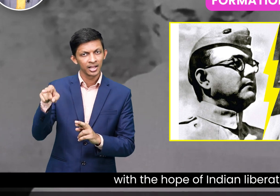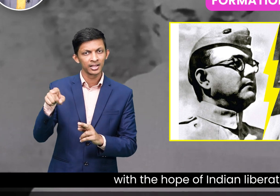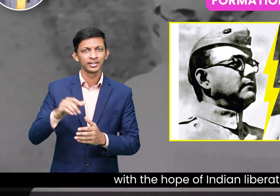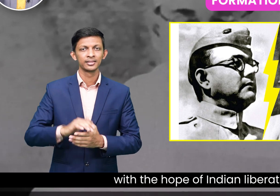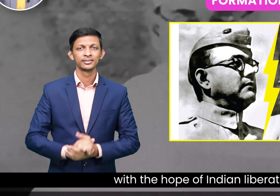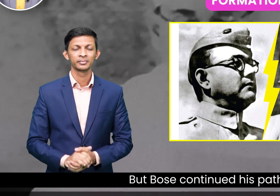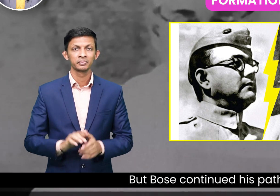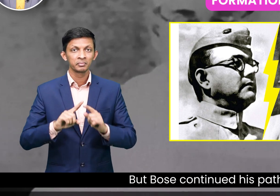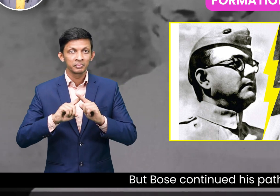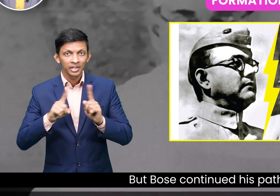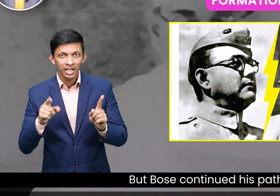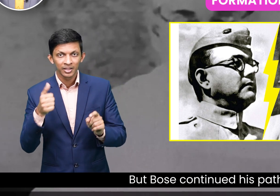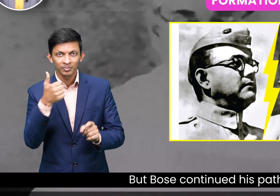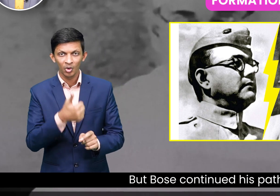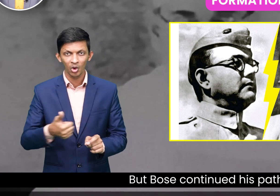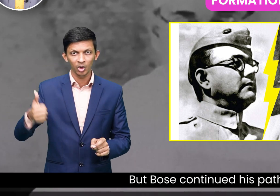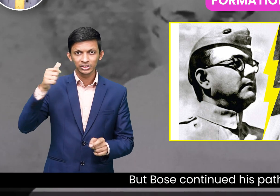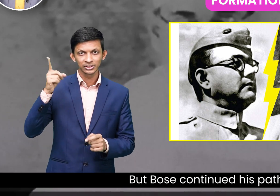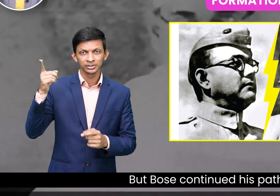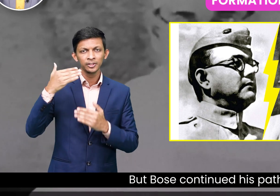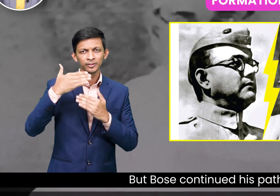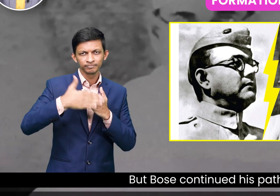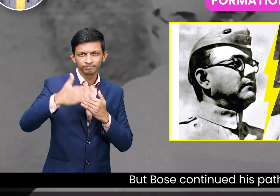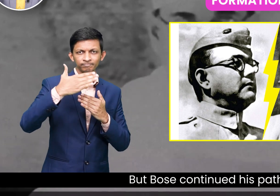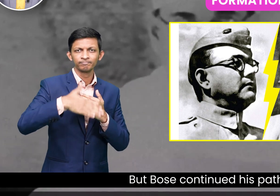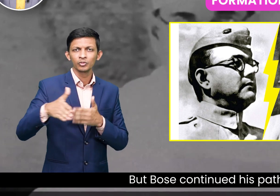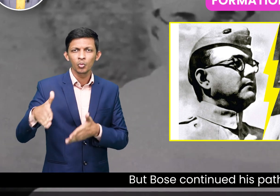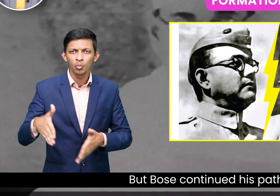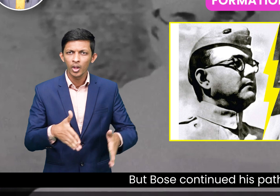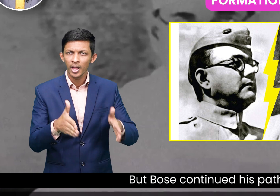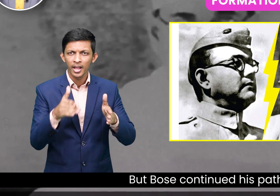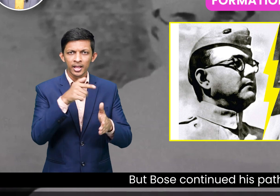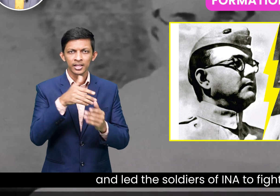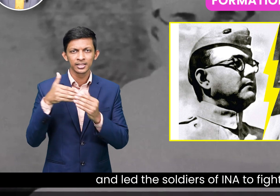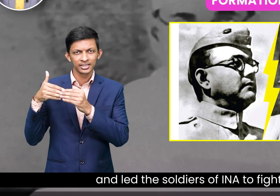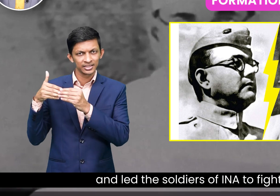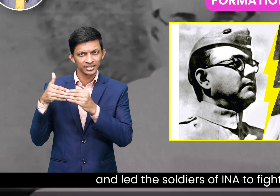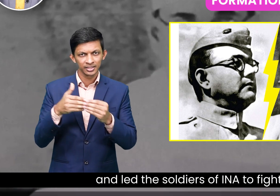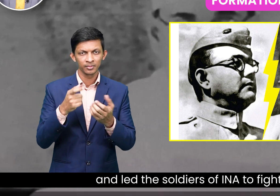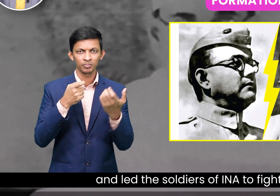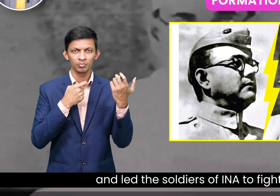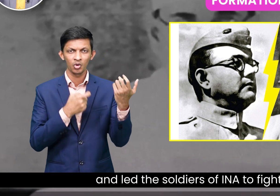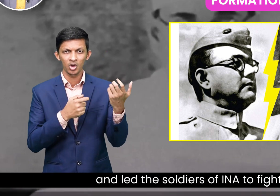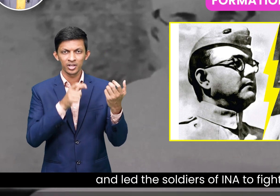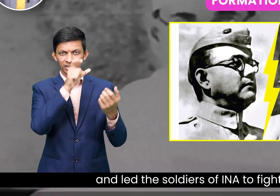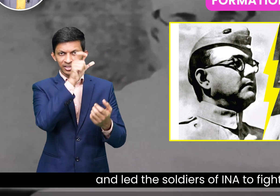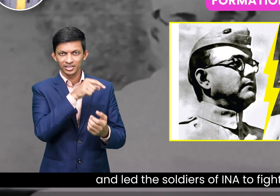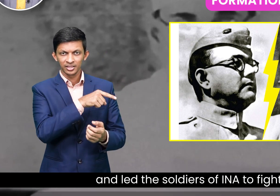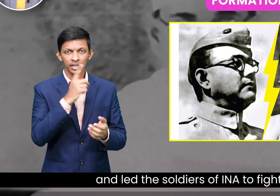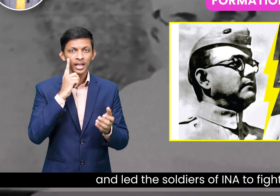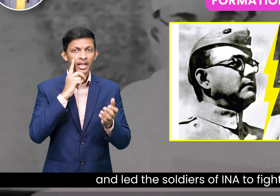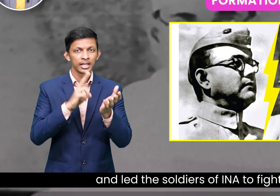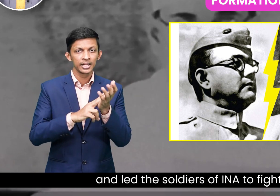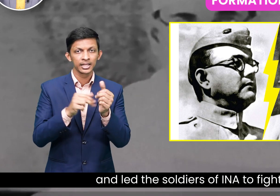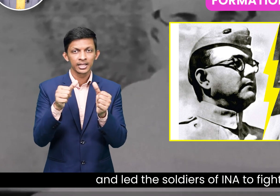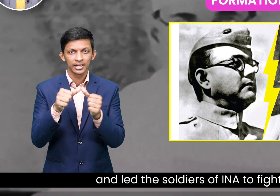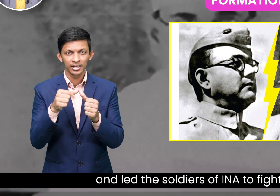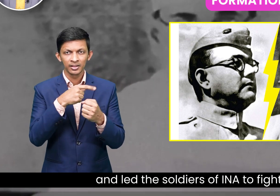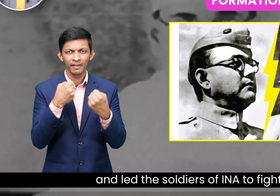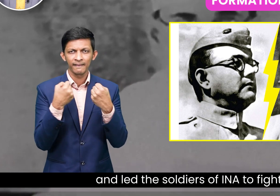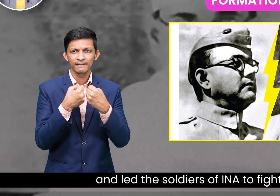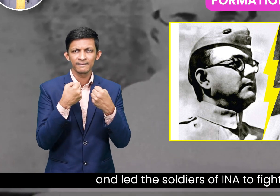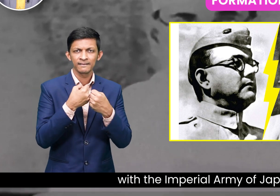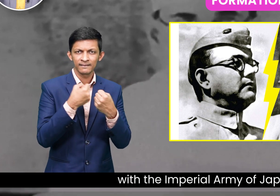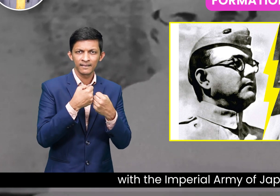liberation. But Bose continued his path and led the soldiers of INA to